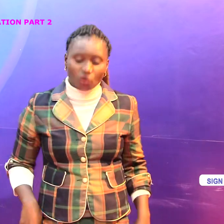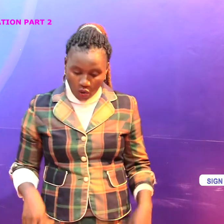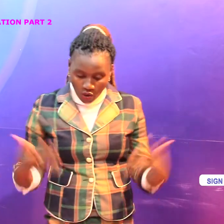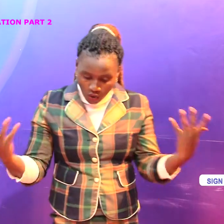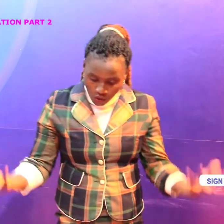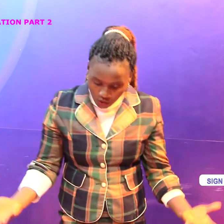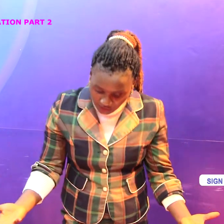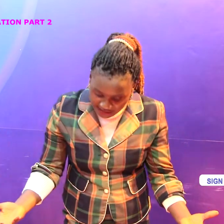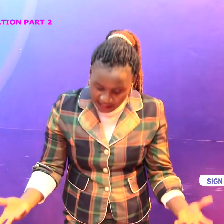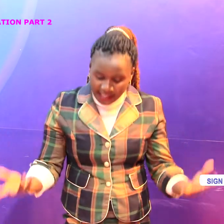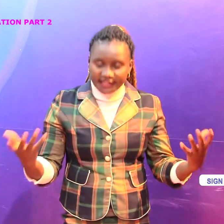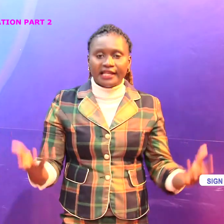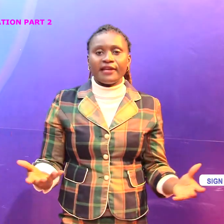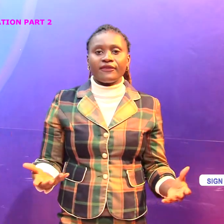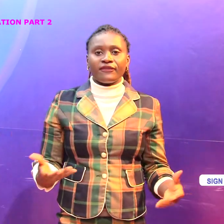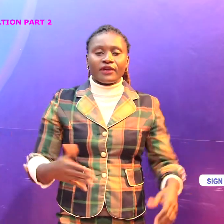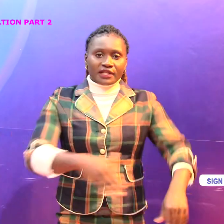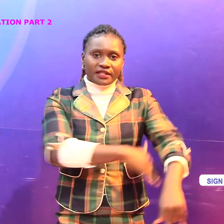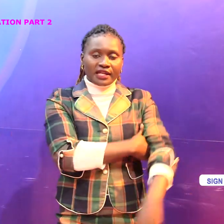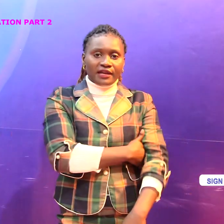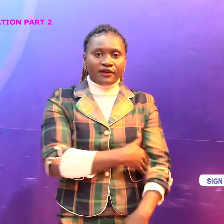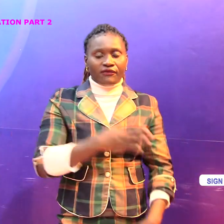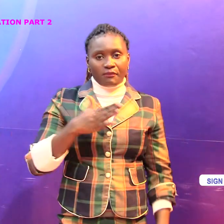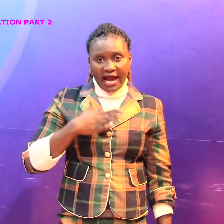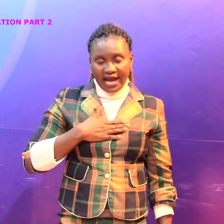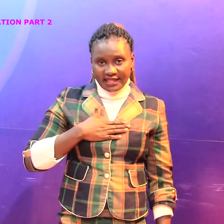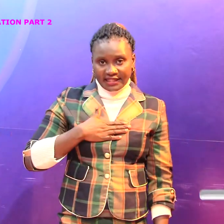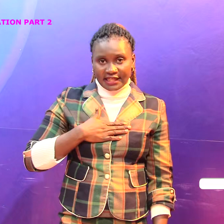So, we say chief, mine,